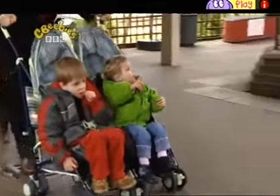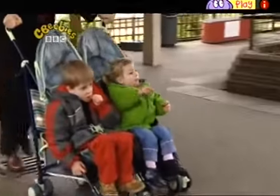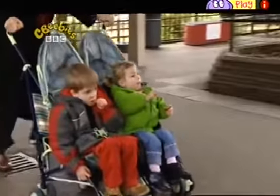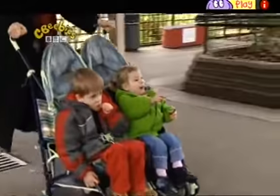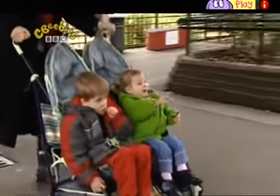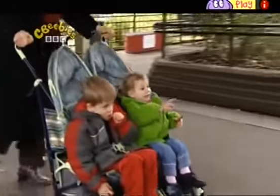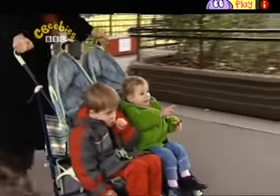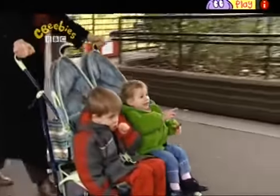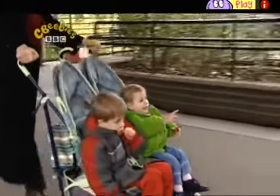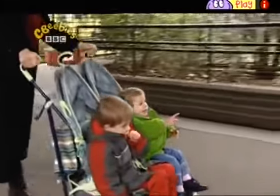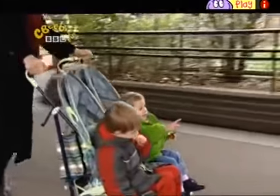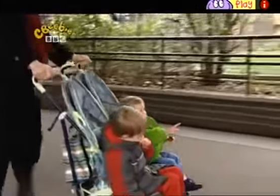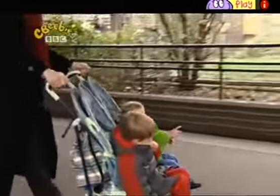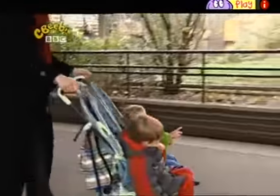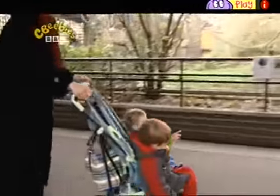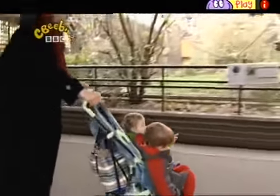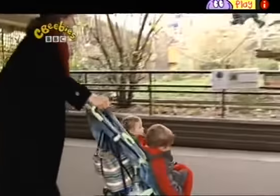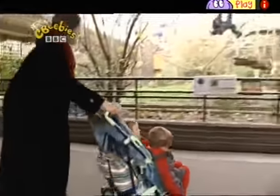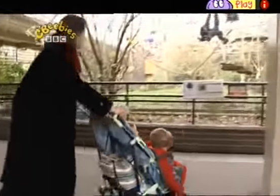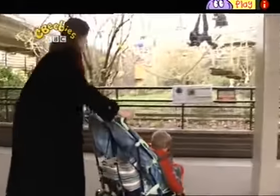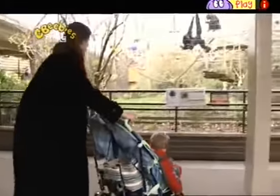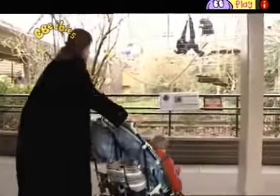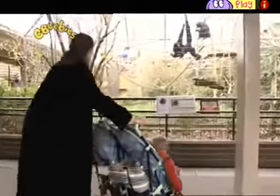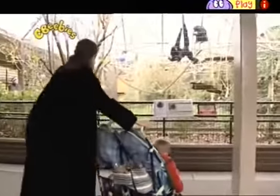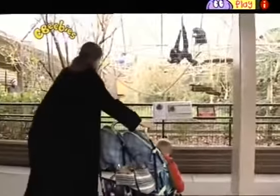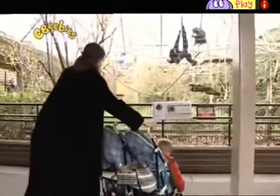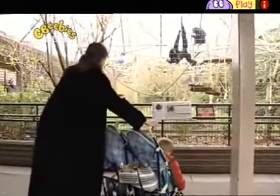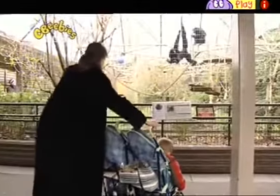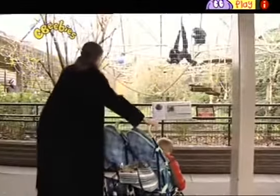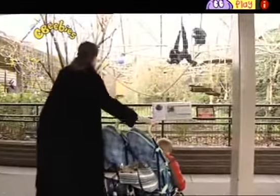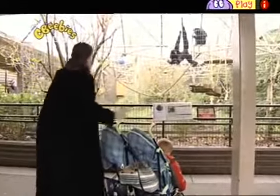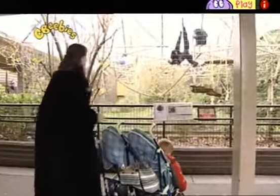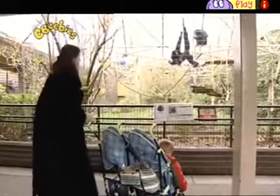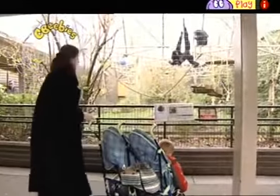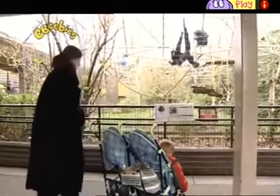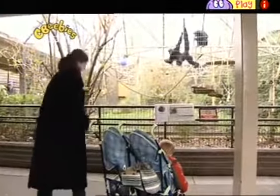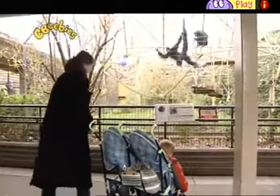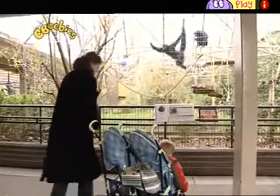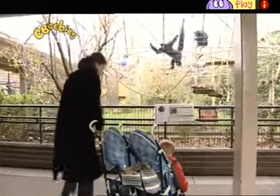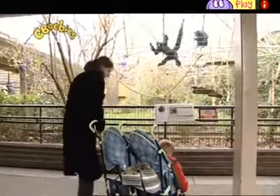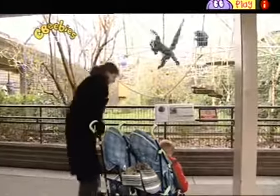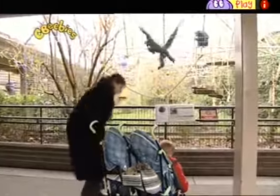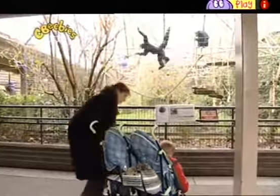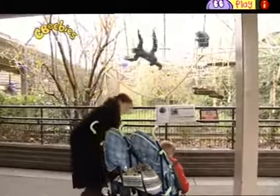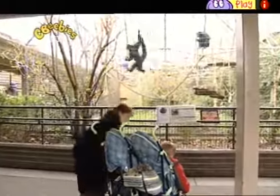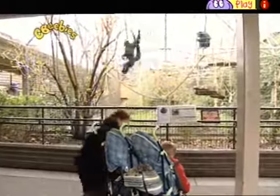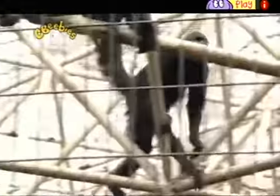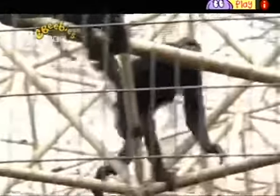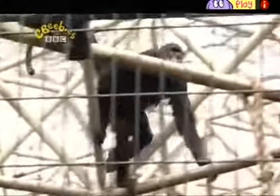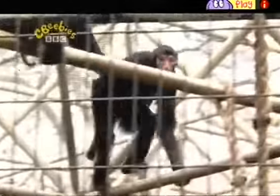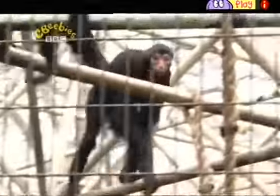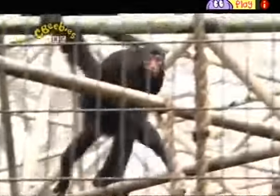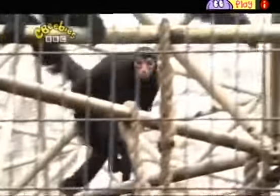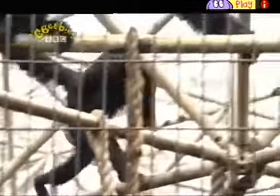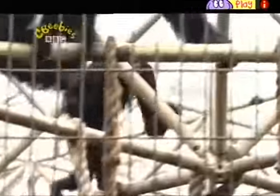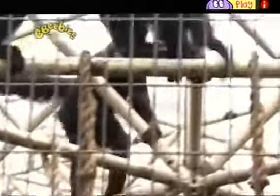baby Erica and me. To look at animals. Lots of animals. Now what's that I can see?